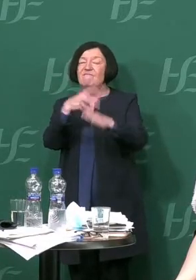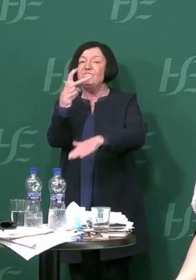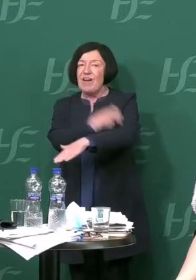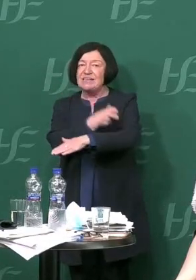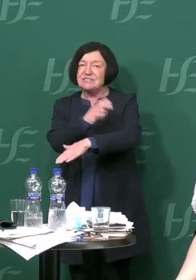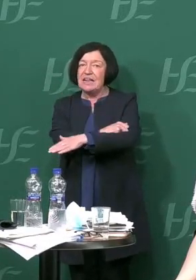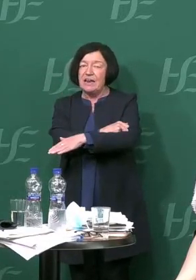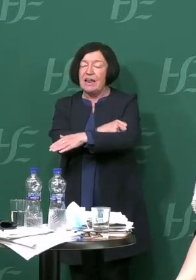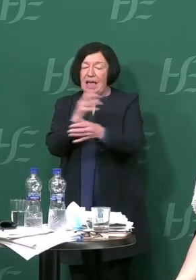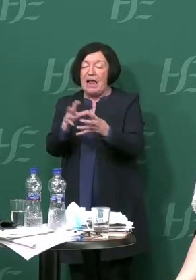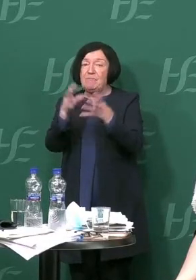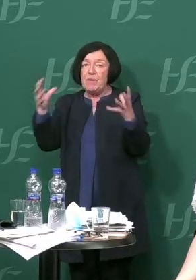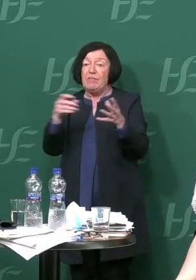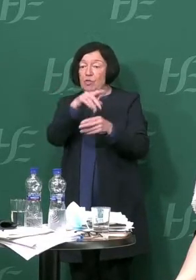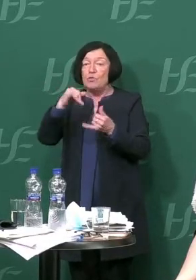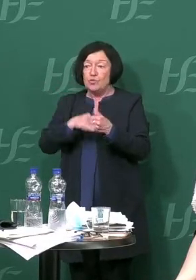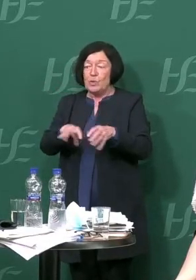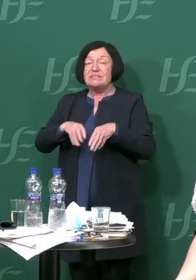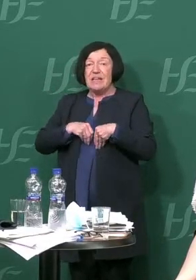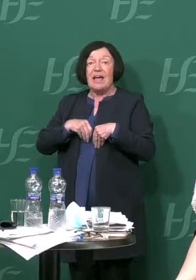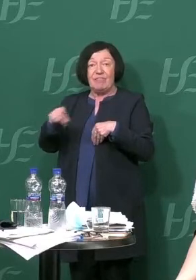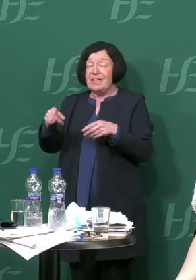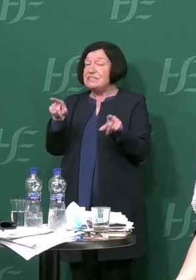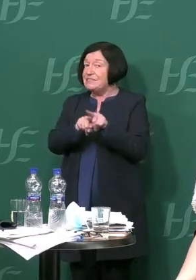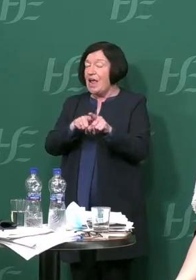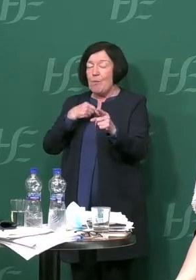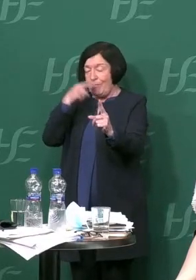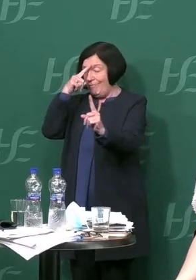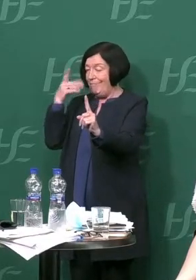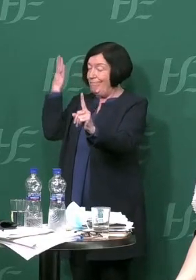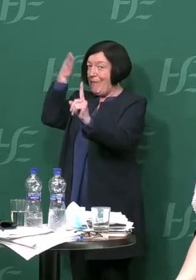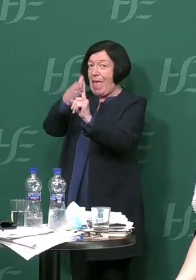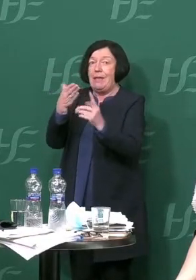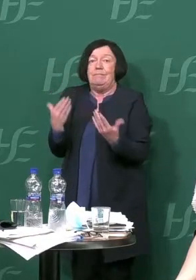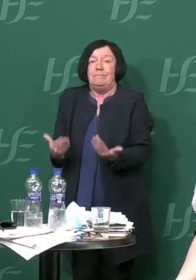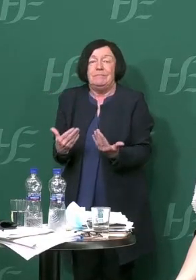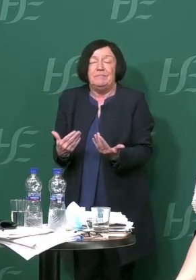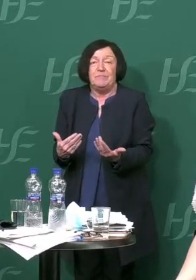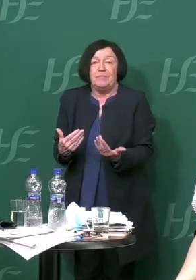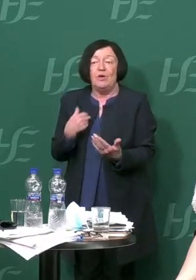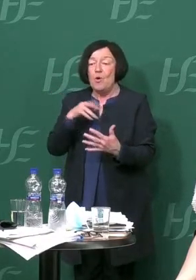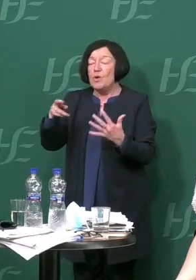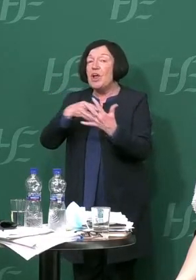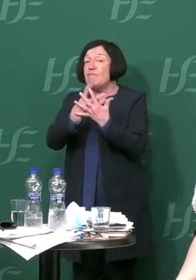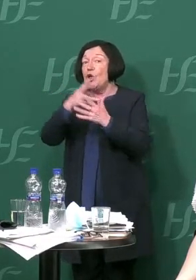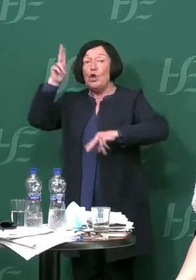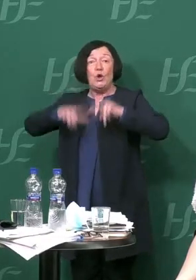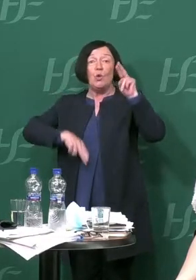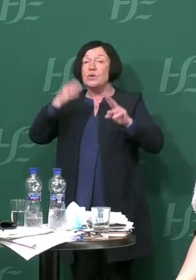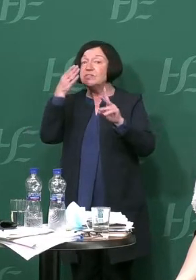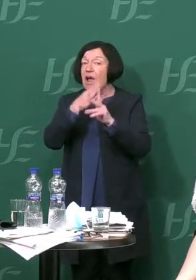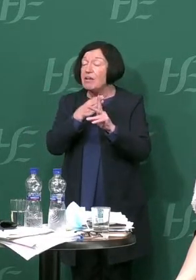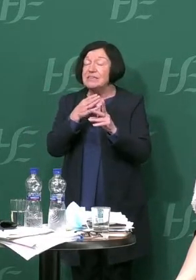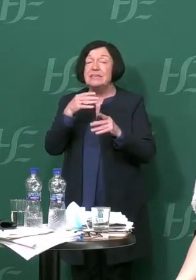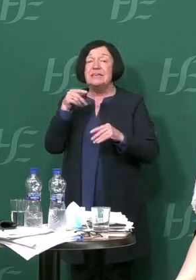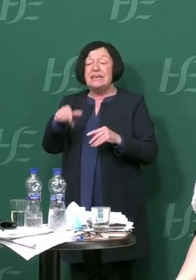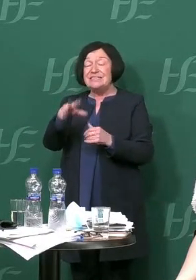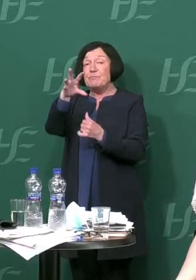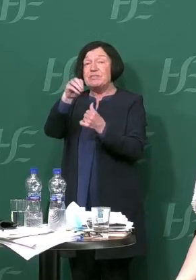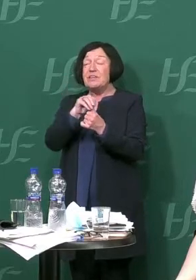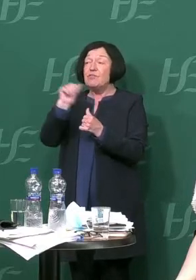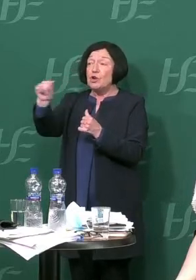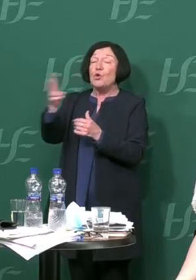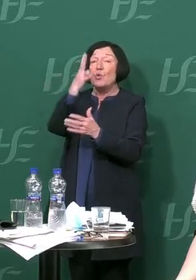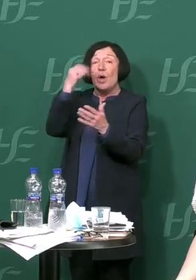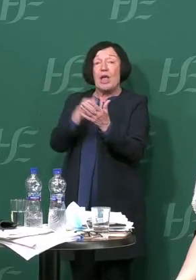vaccinating and maximising the uptake. And that's exactly where we're heading at right now. So, you know, we're not developing newer targets or new targets. Specifically to your